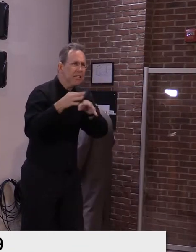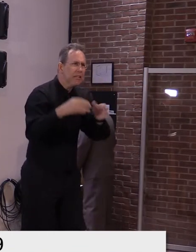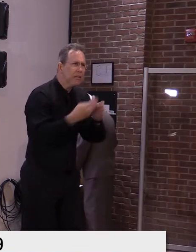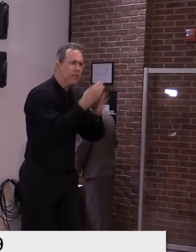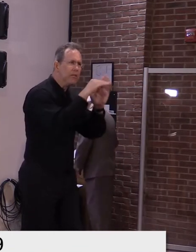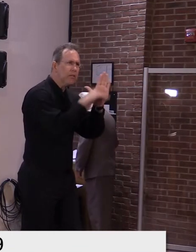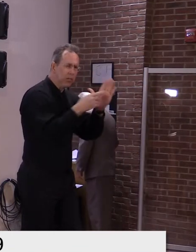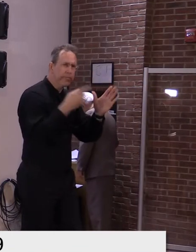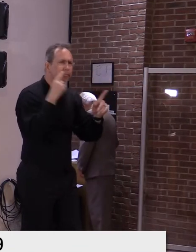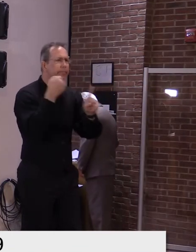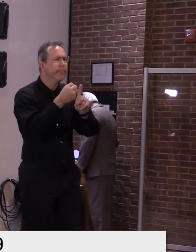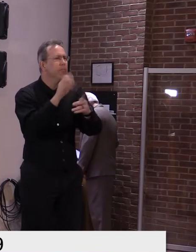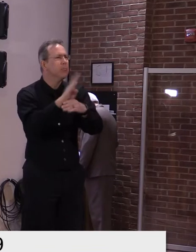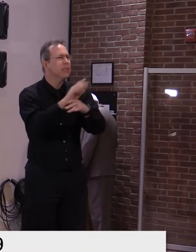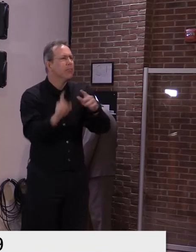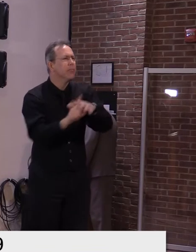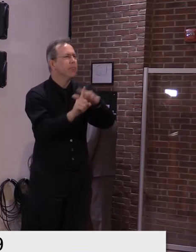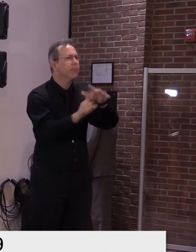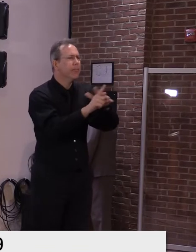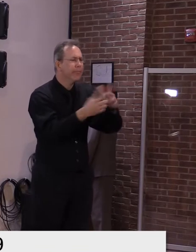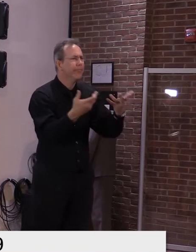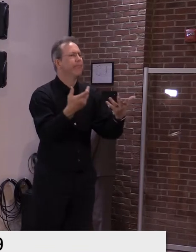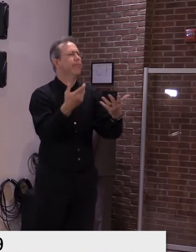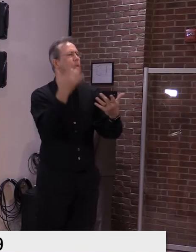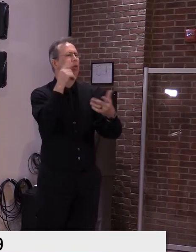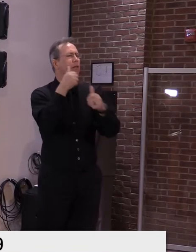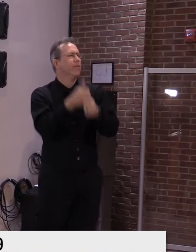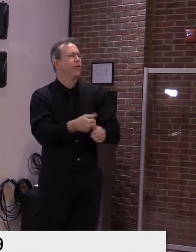masks. Secretary Curley.